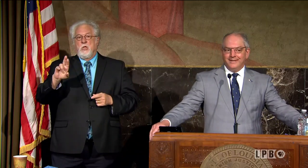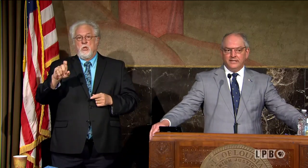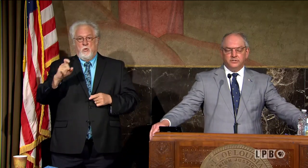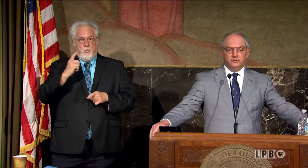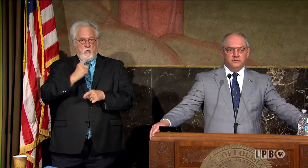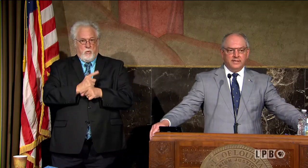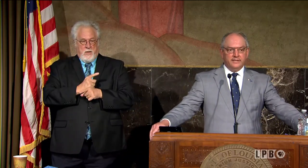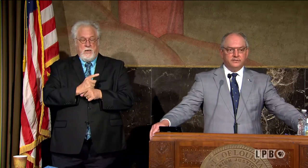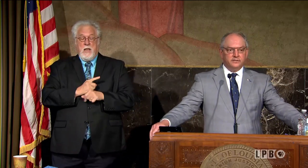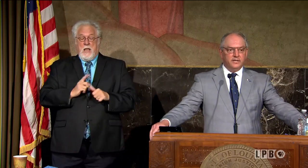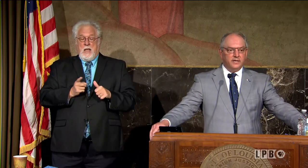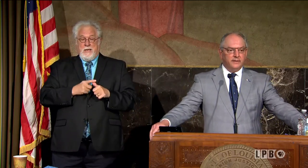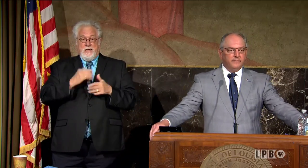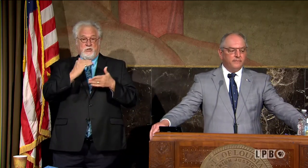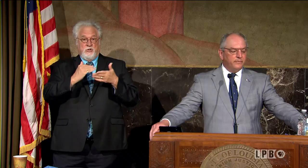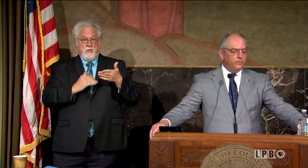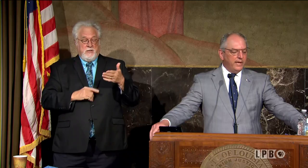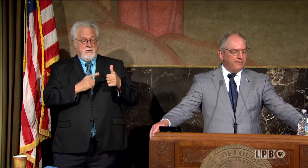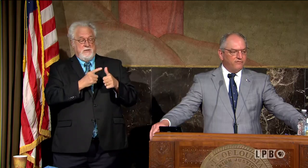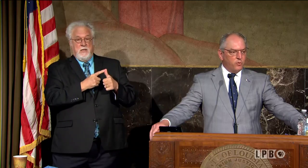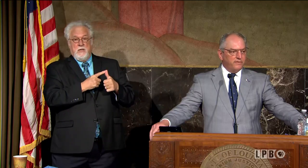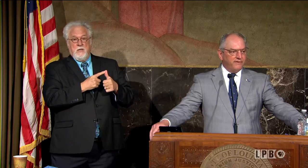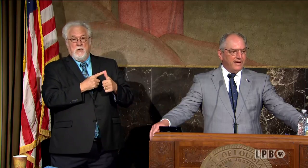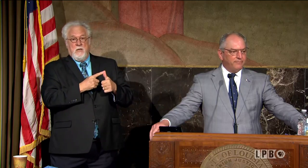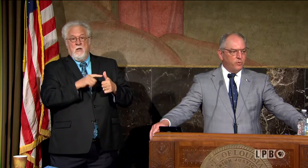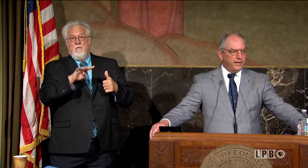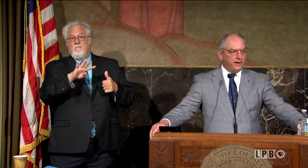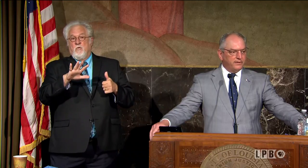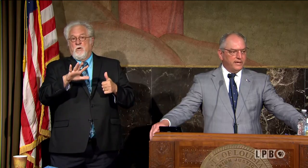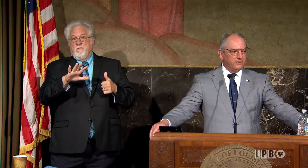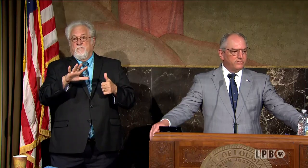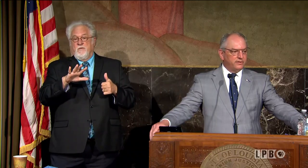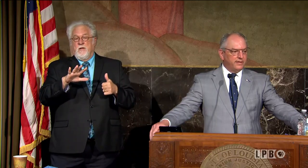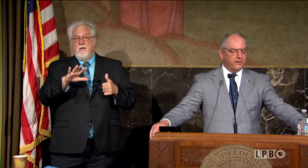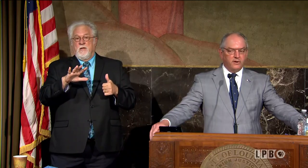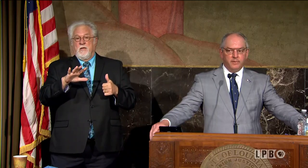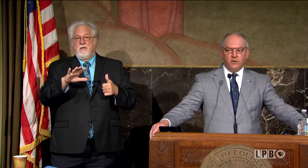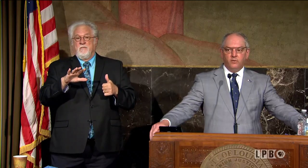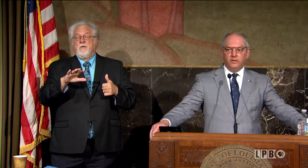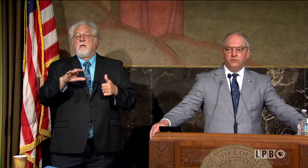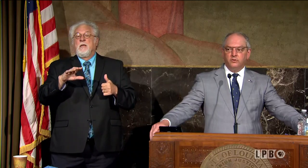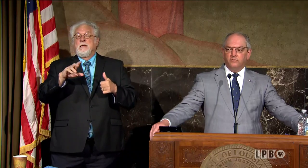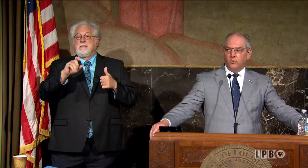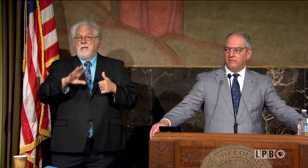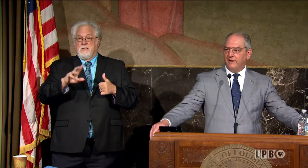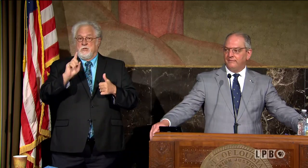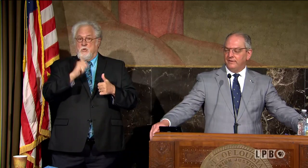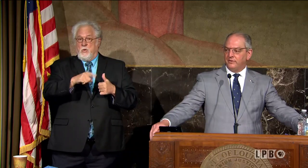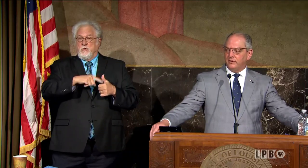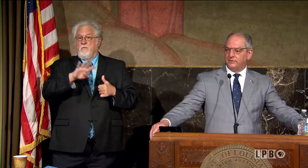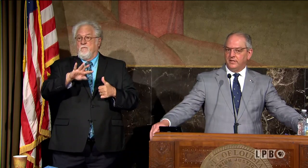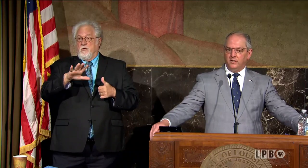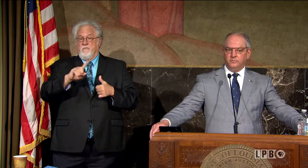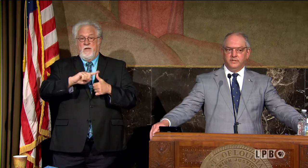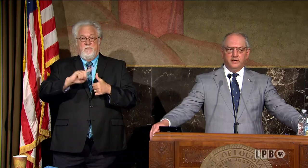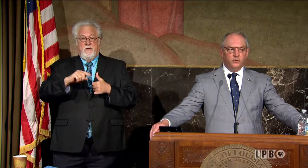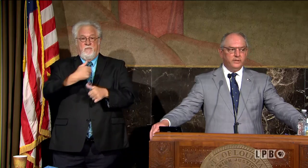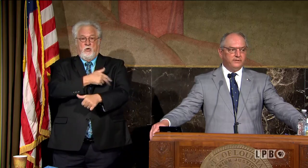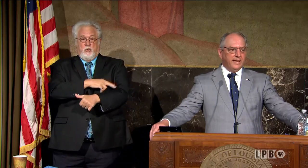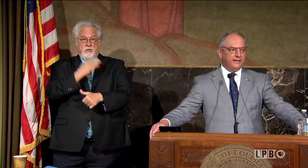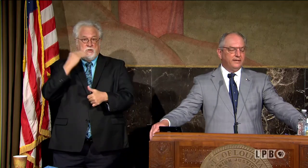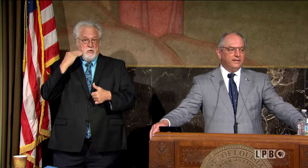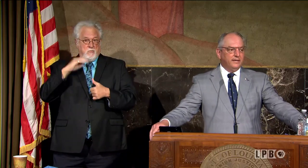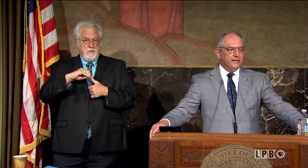On the initial list, we have 45 point-of-care tests that are going to be going to 45 different nursing homes